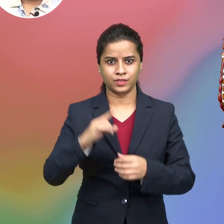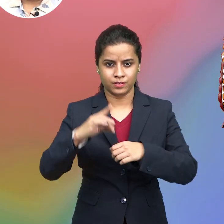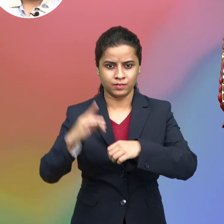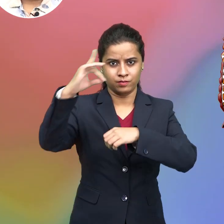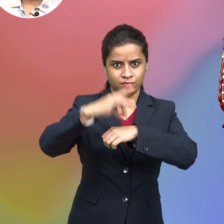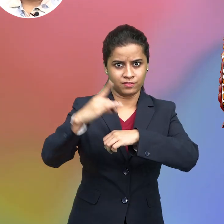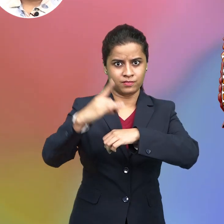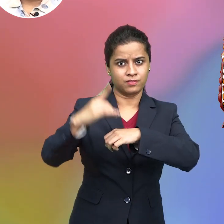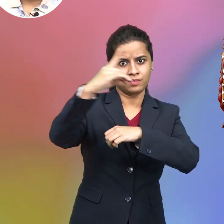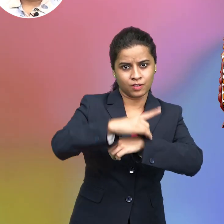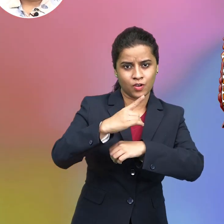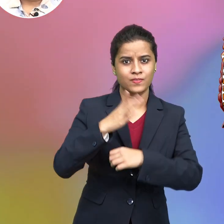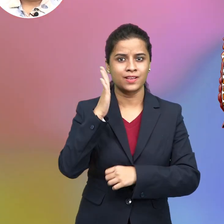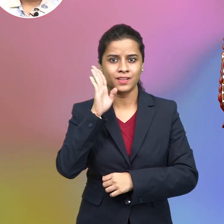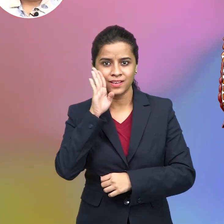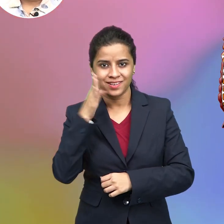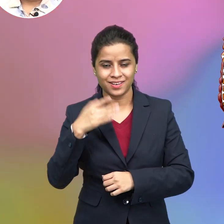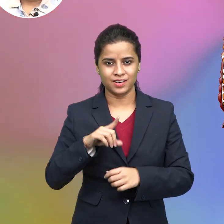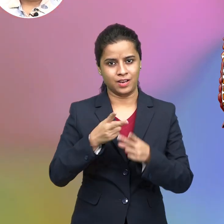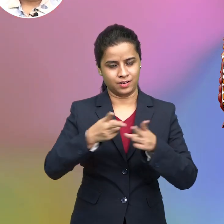grasshoppers, etc.